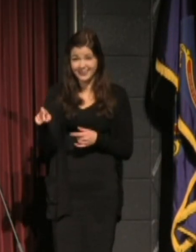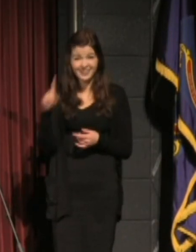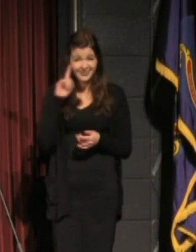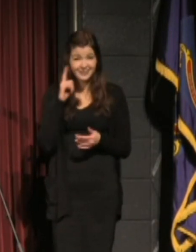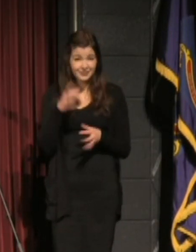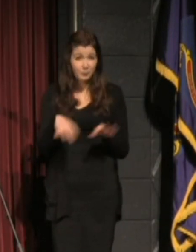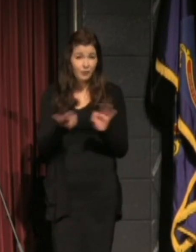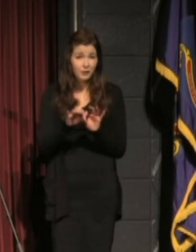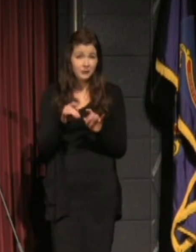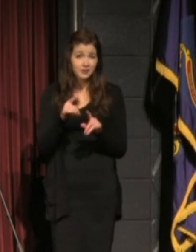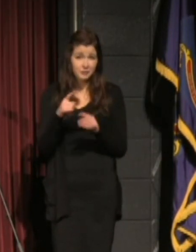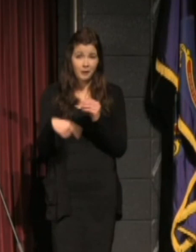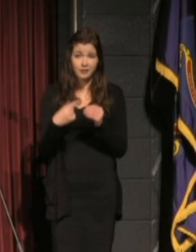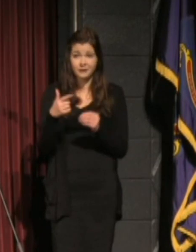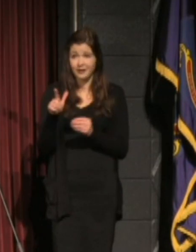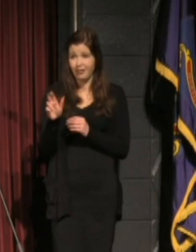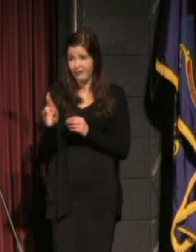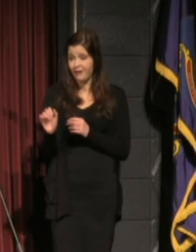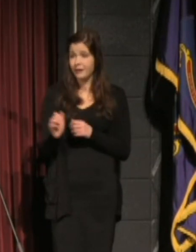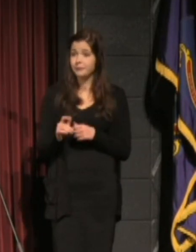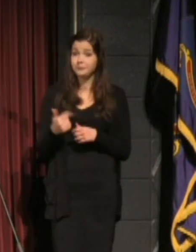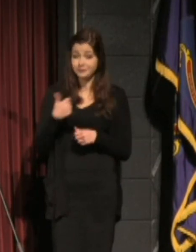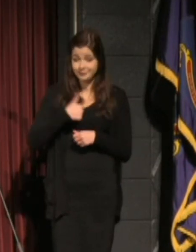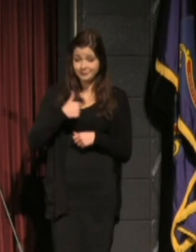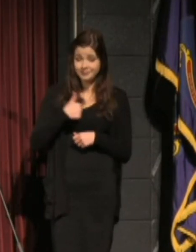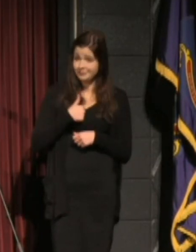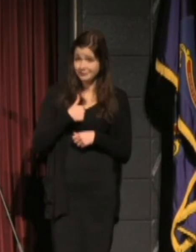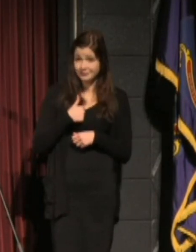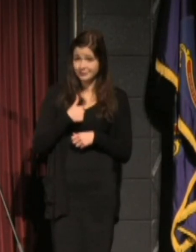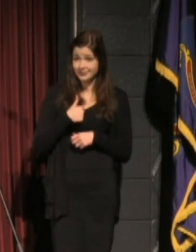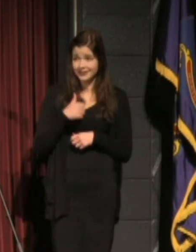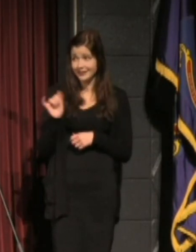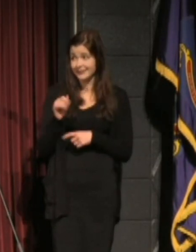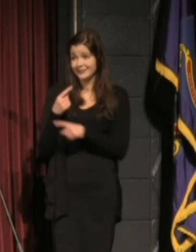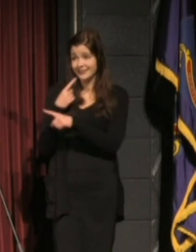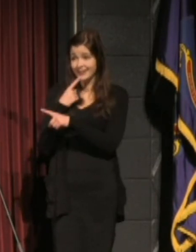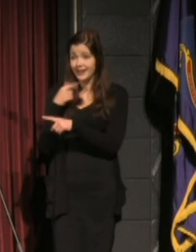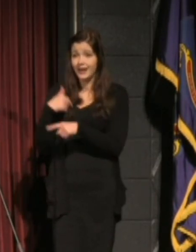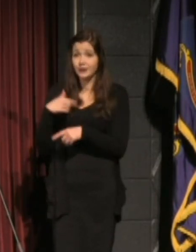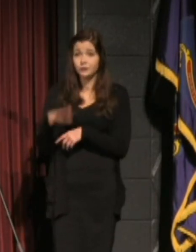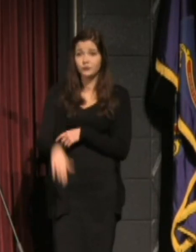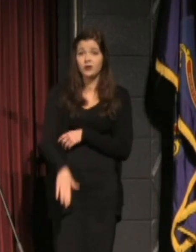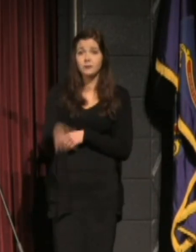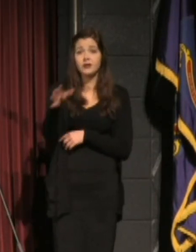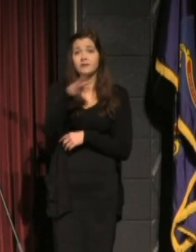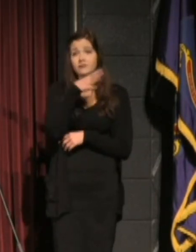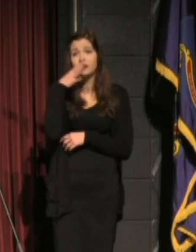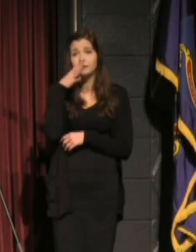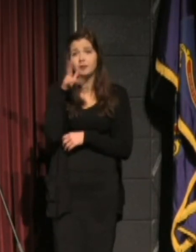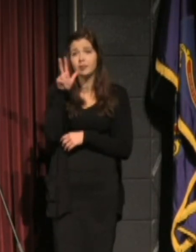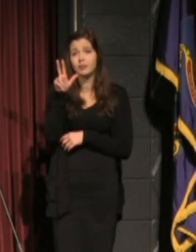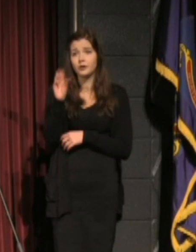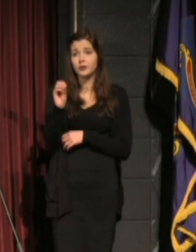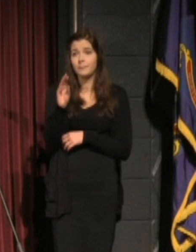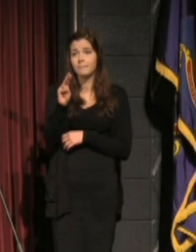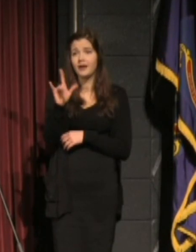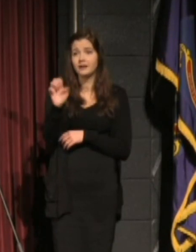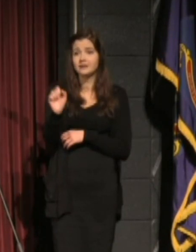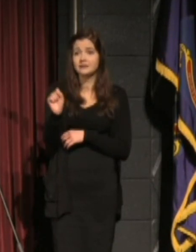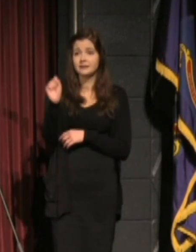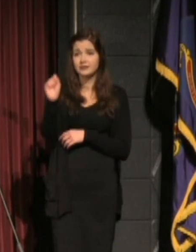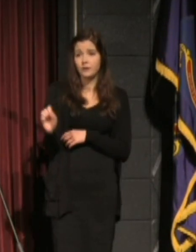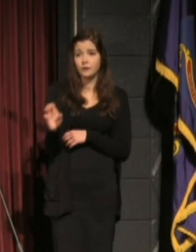about Lake Region. As for myself, like Lloyd said, I grew up on a farm 30 miles southwest of here by